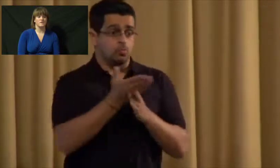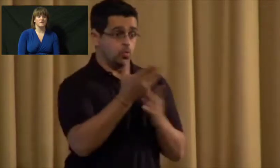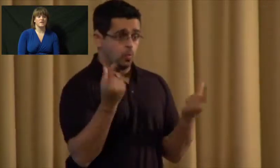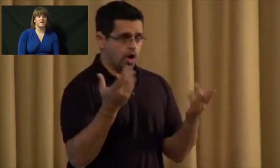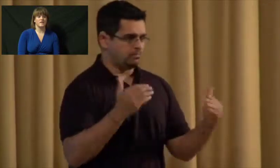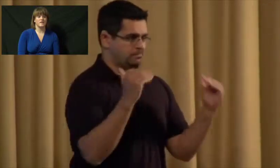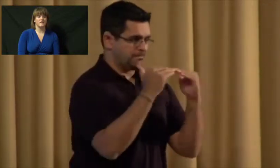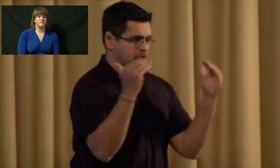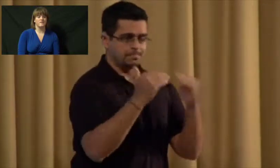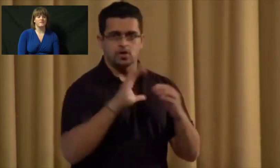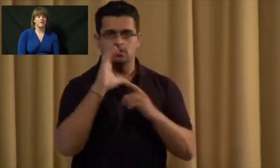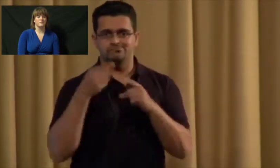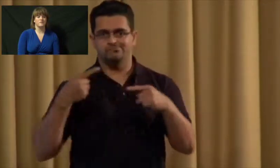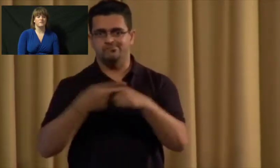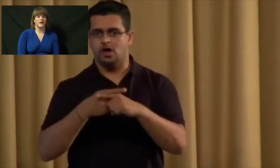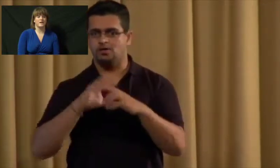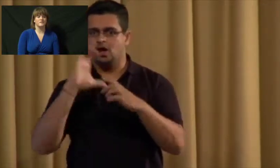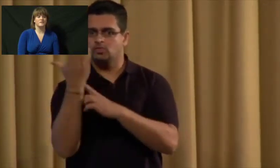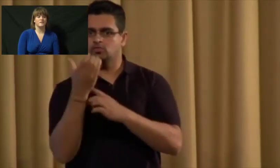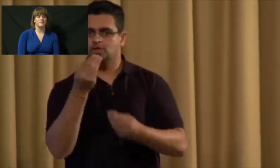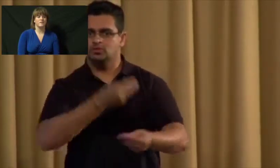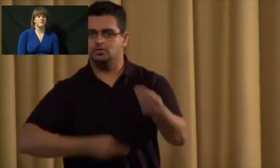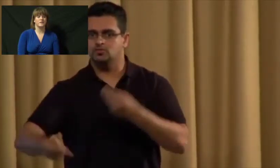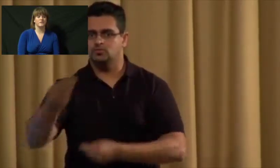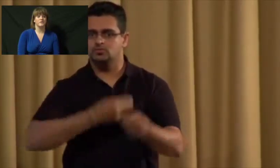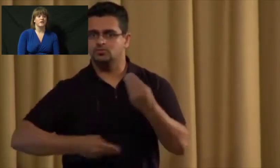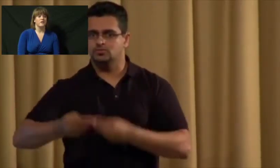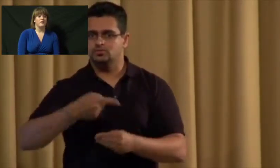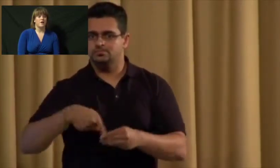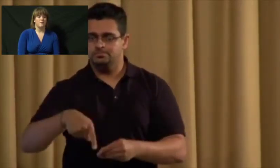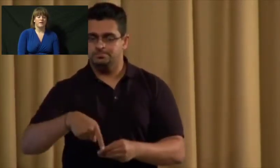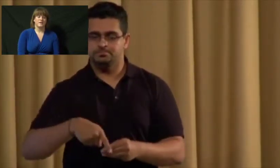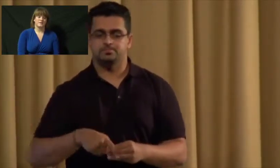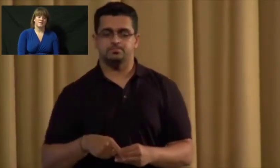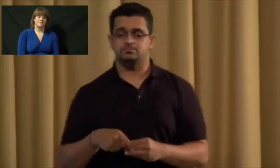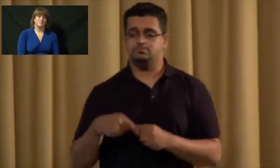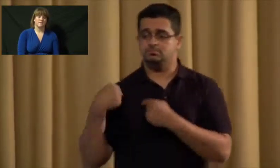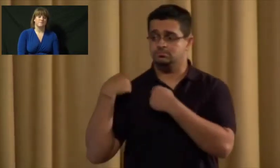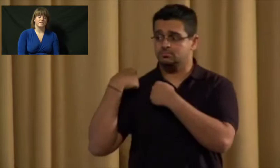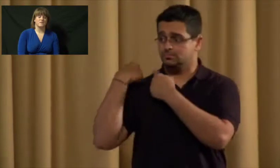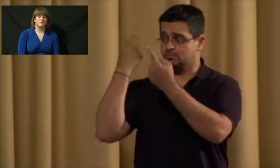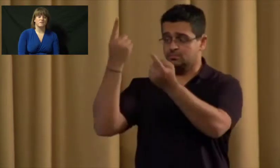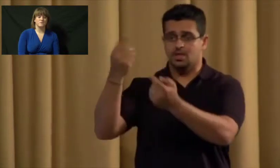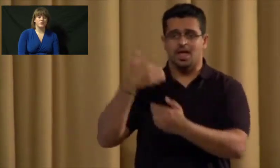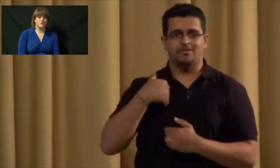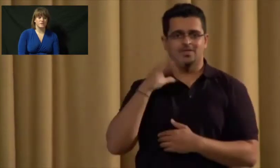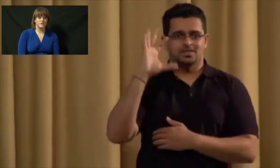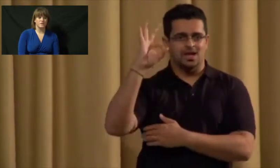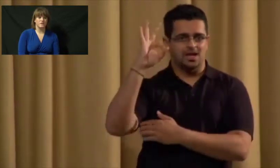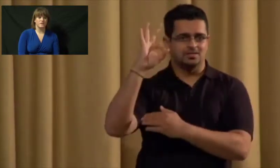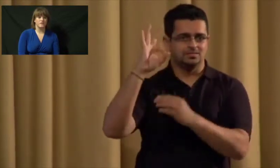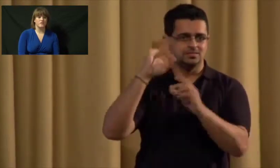that they can live and develop in their lives peer-to-peer. It sometimes conflicted with cultures,